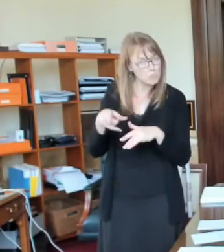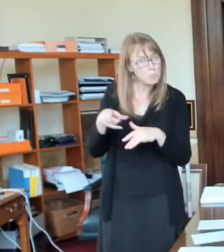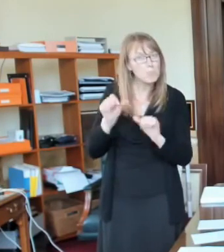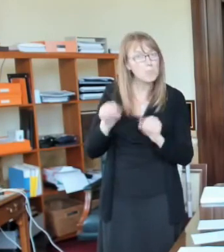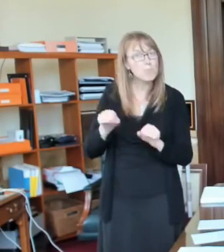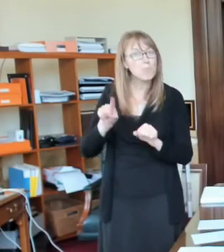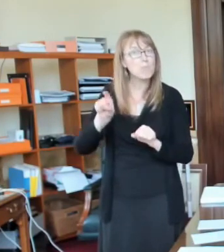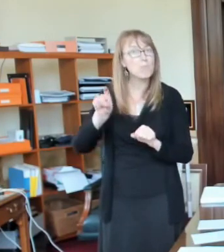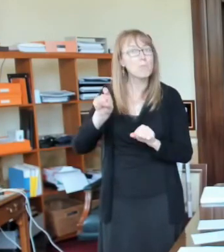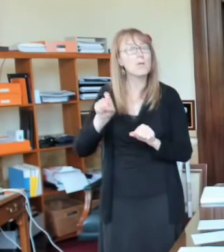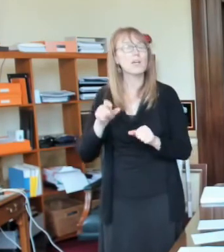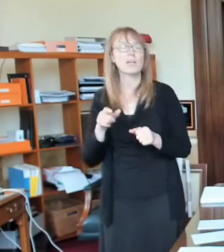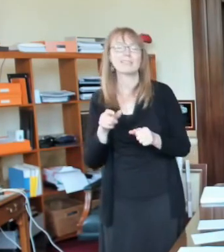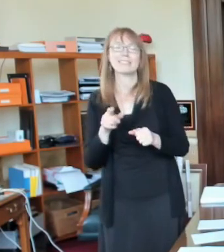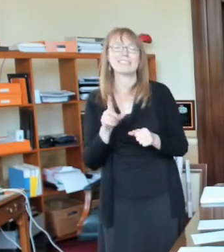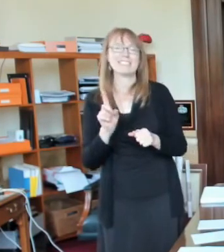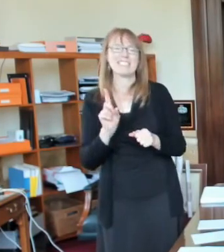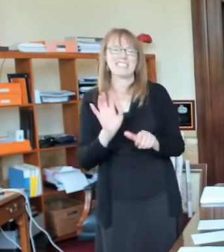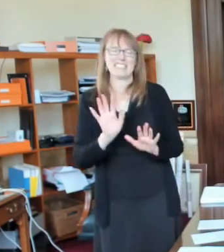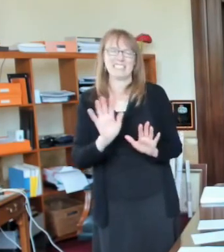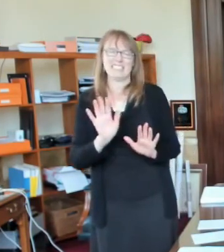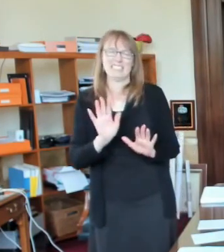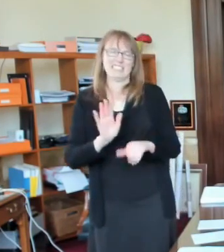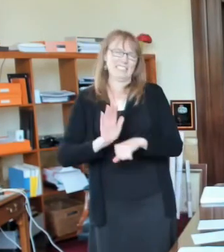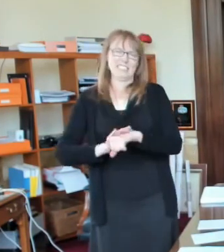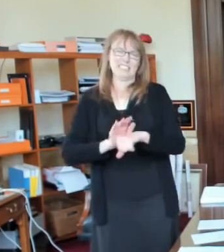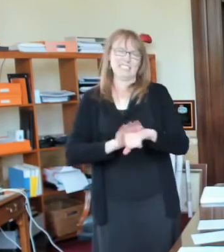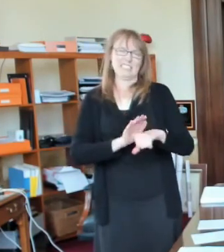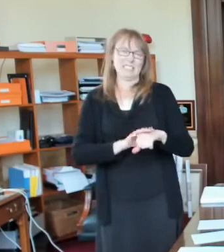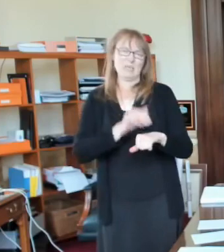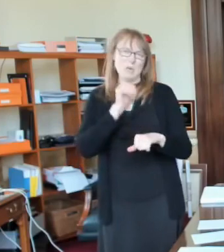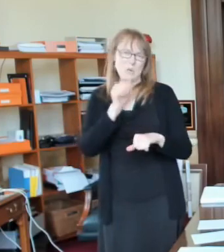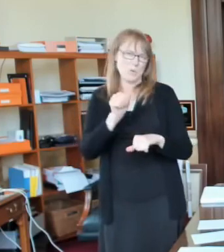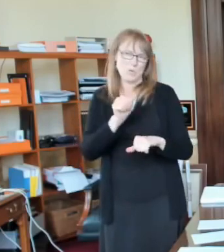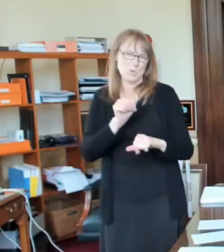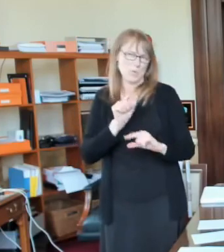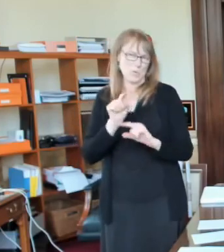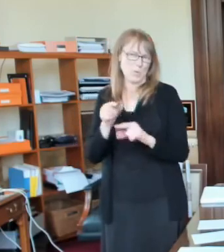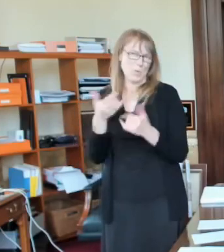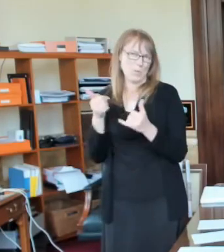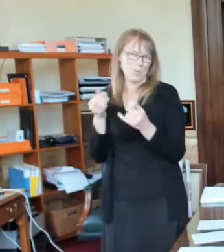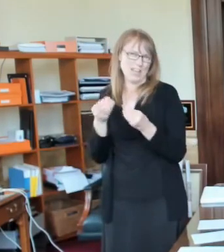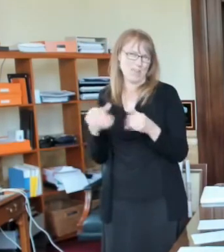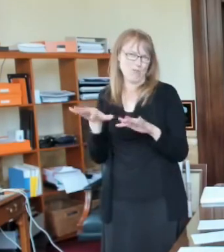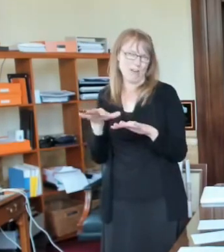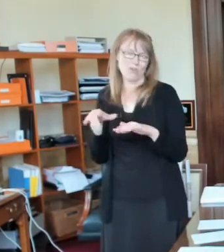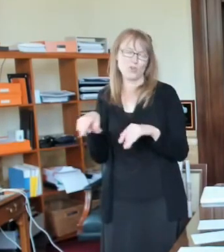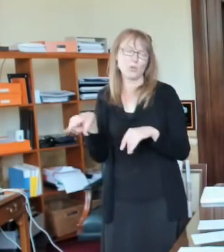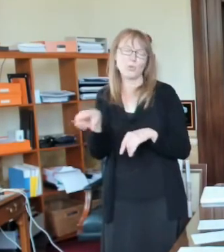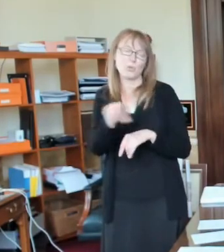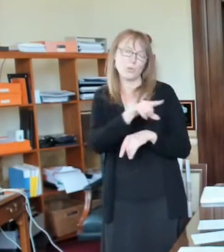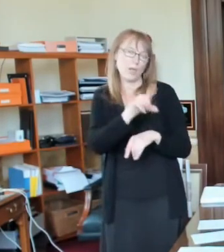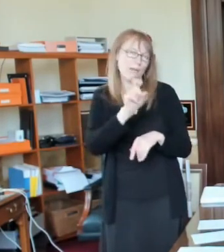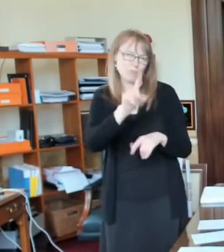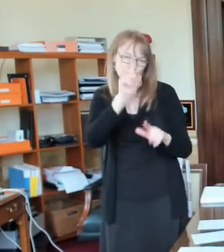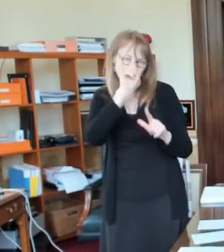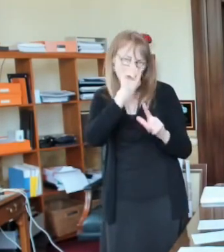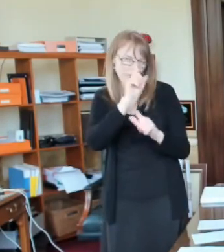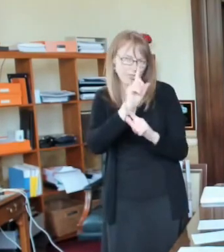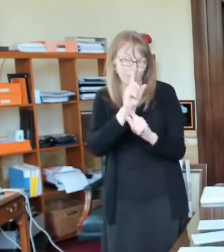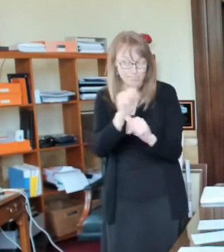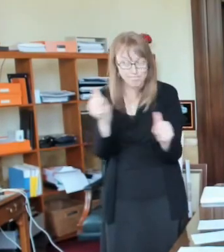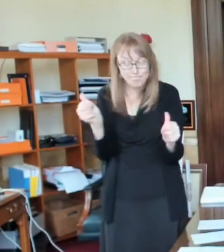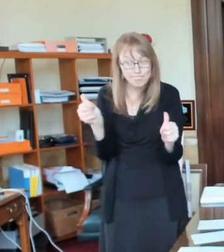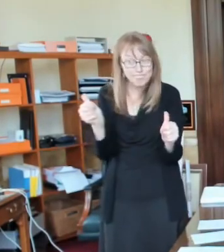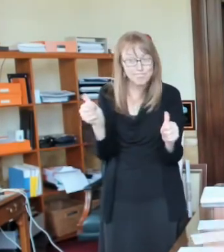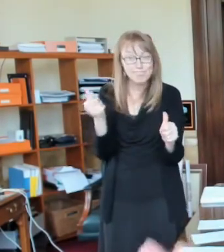to take the kids to the playground. And it really, you'll have to make your own decision on that. But it really just has to